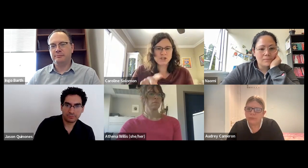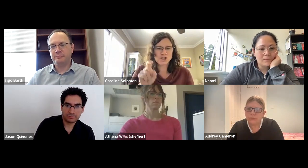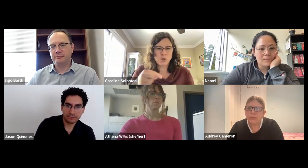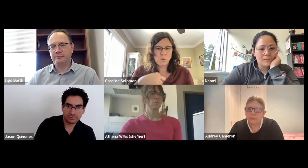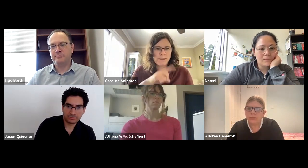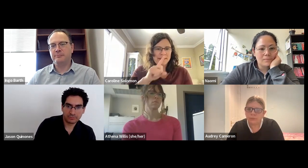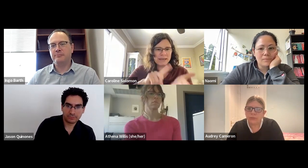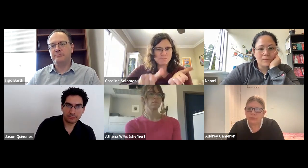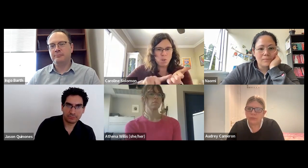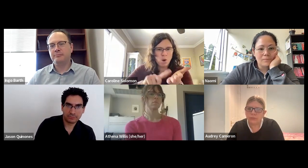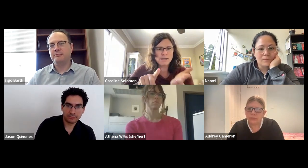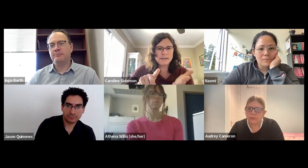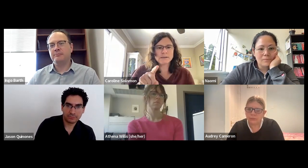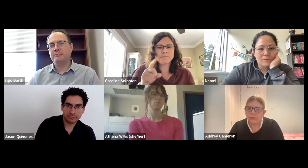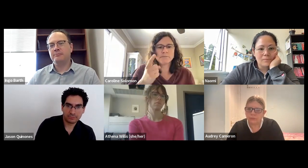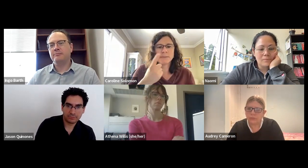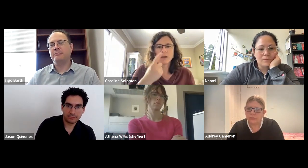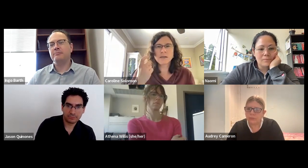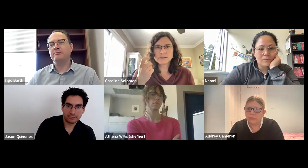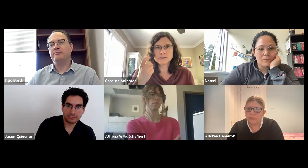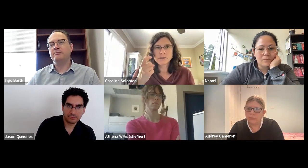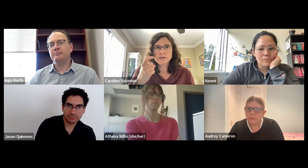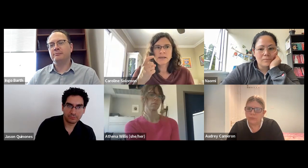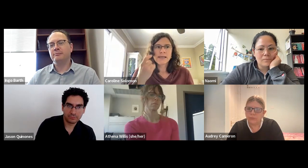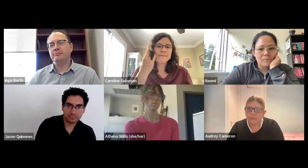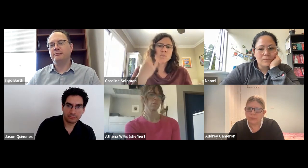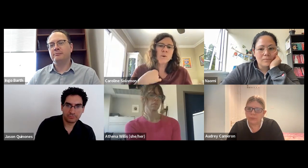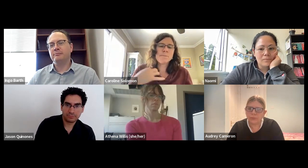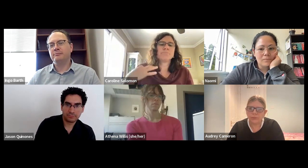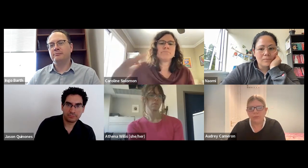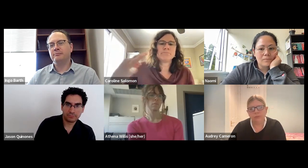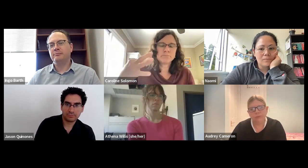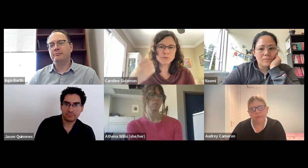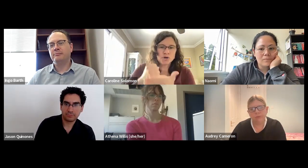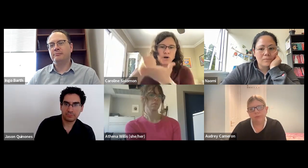The first question is, you know, what research questions should we be exploring?